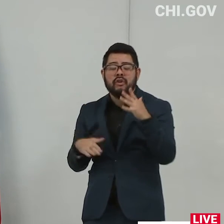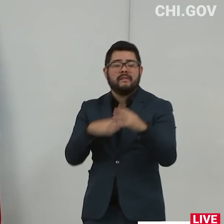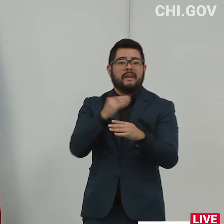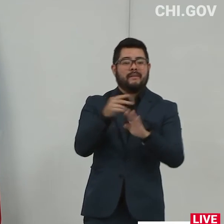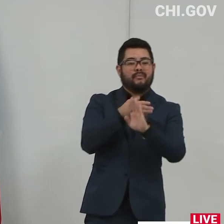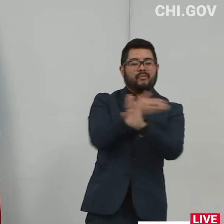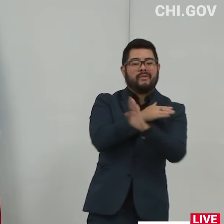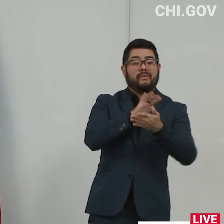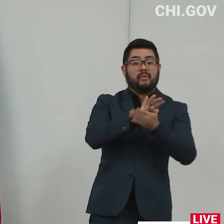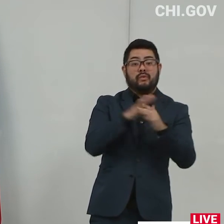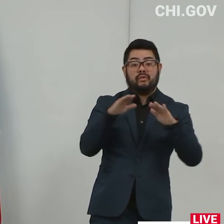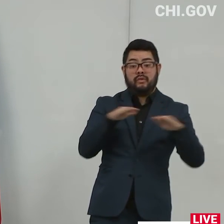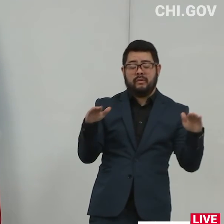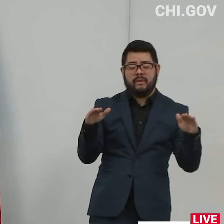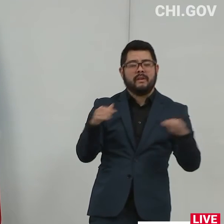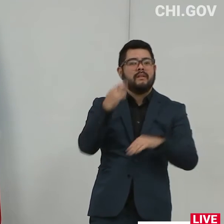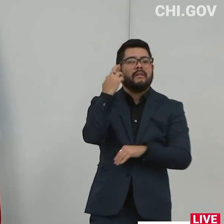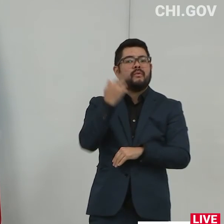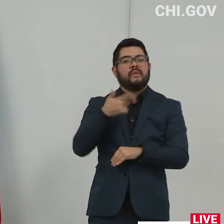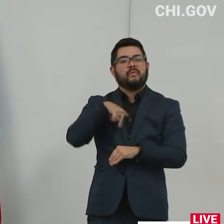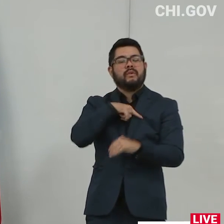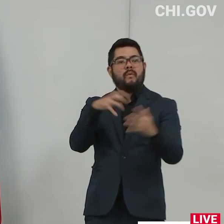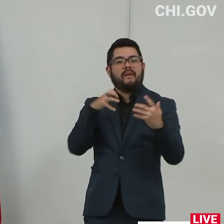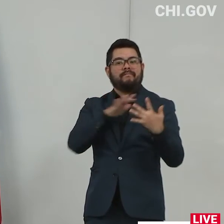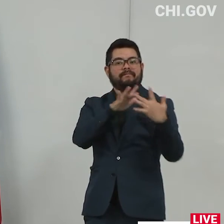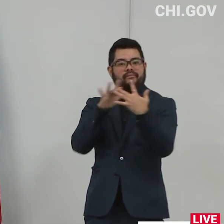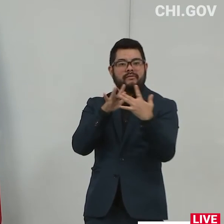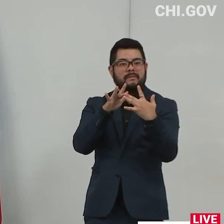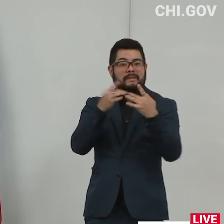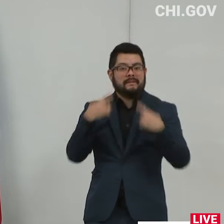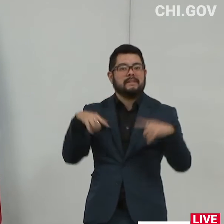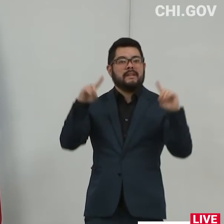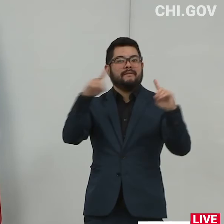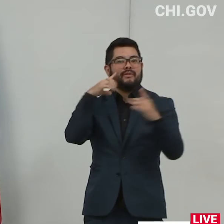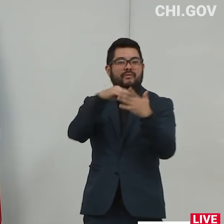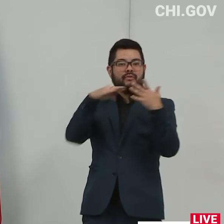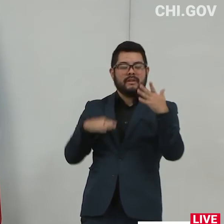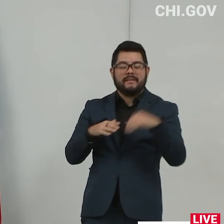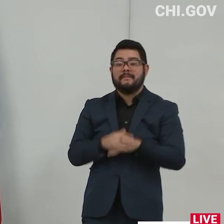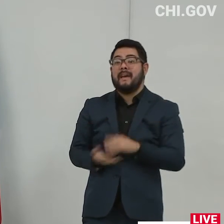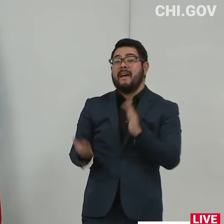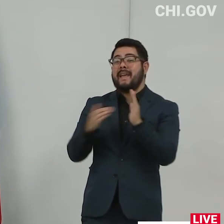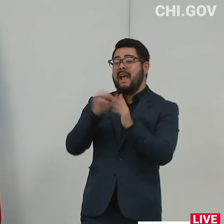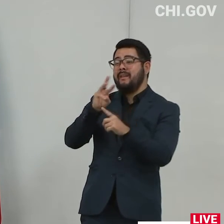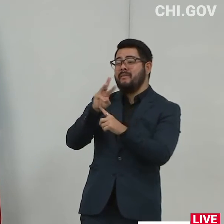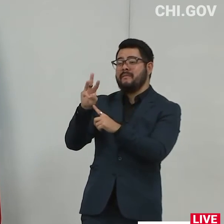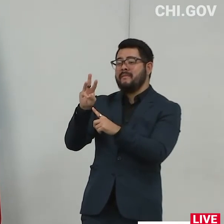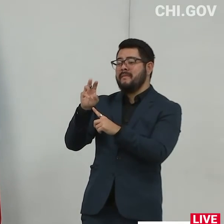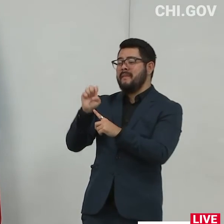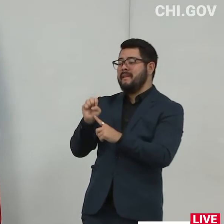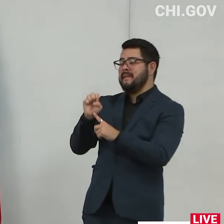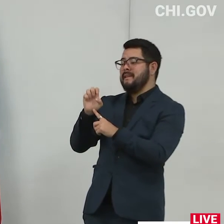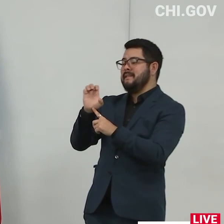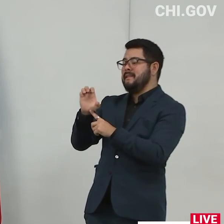families to make sure that remote learning is successful. Again, that website is